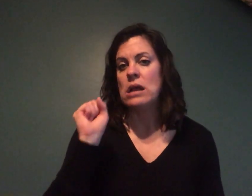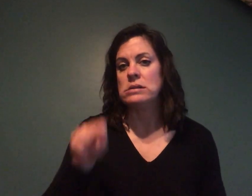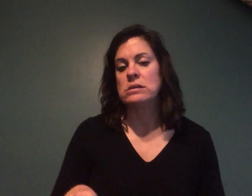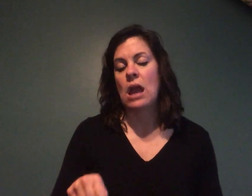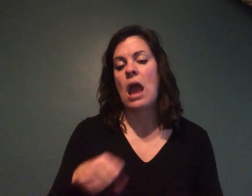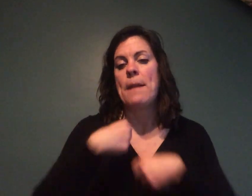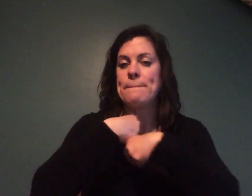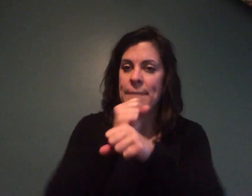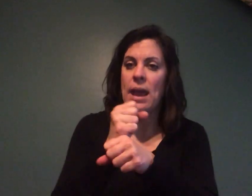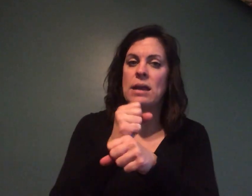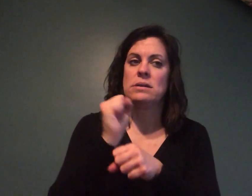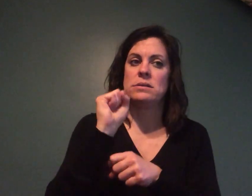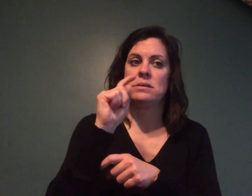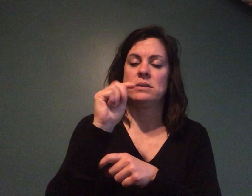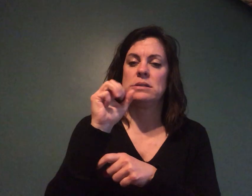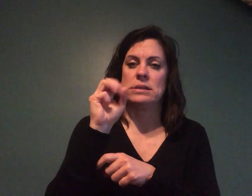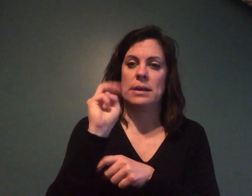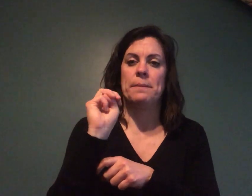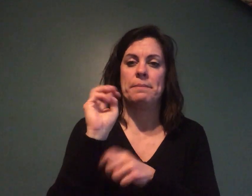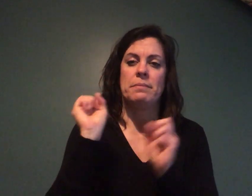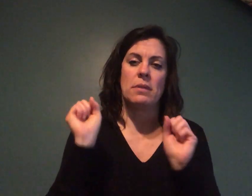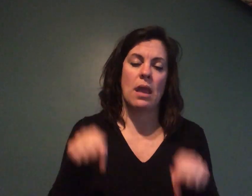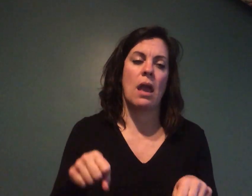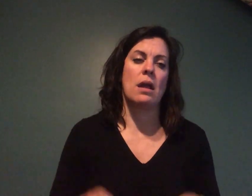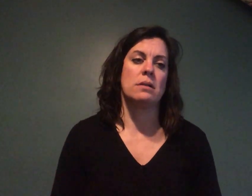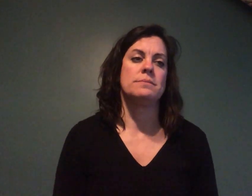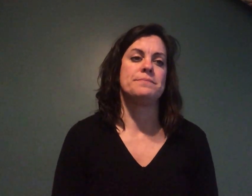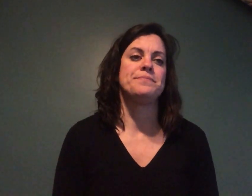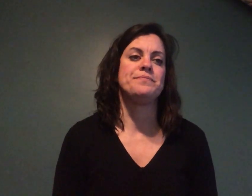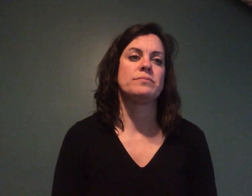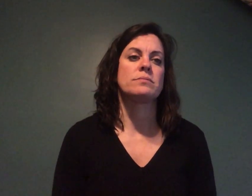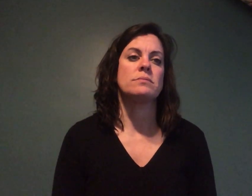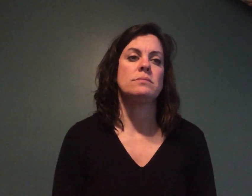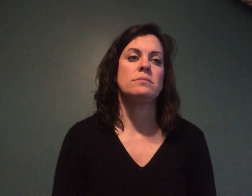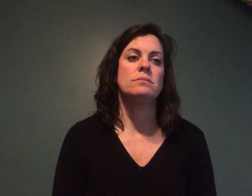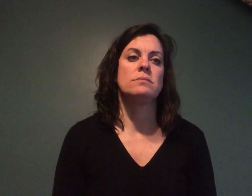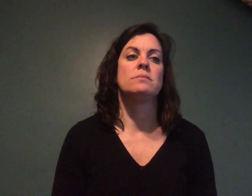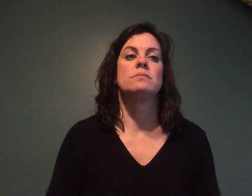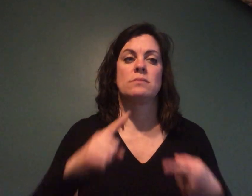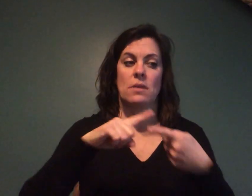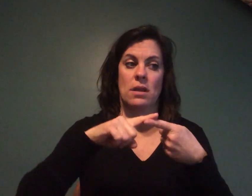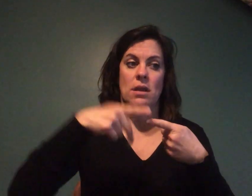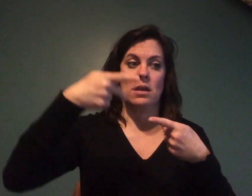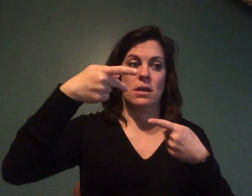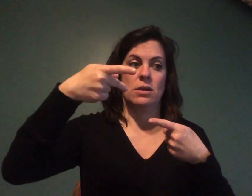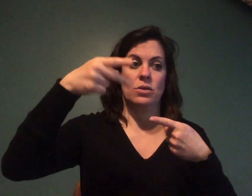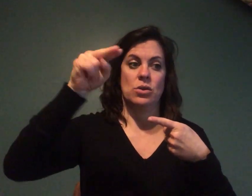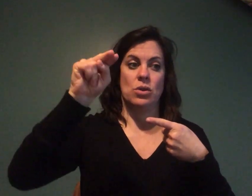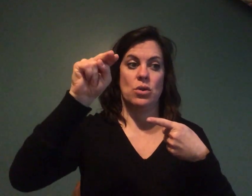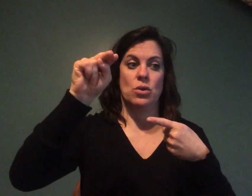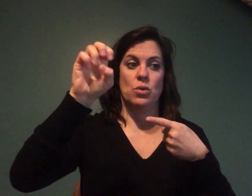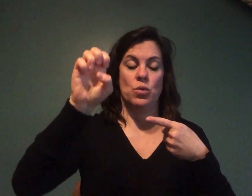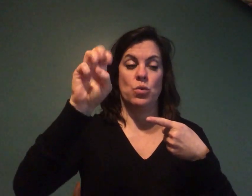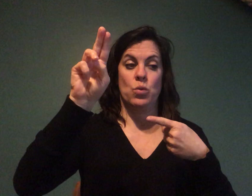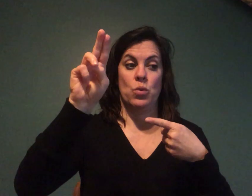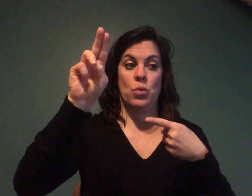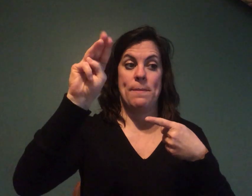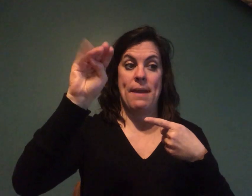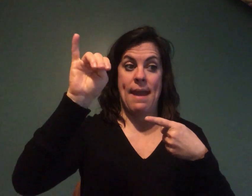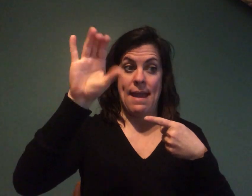an energy. Pneumatic, an energy. Hydraulic, an energy. Steam, and energy, because all four of